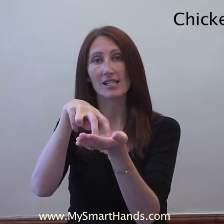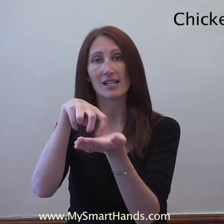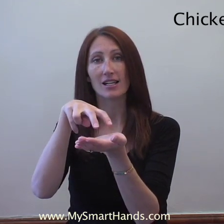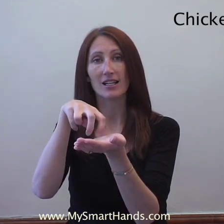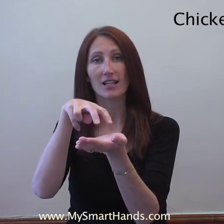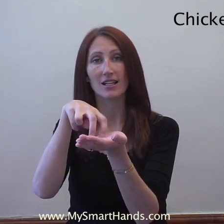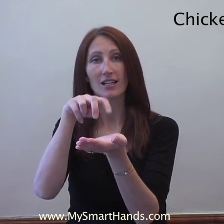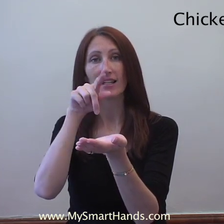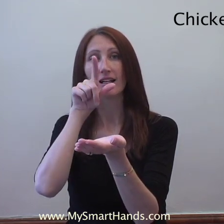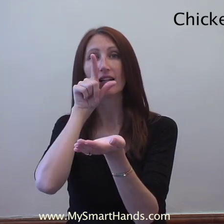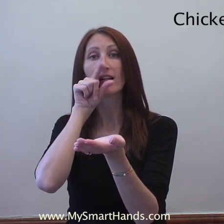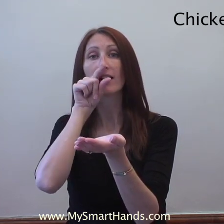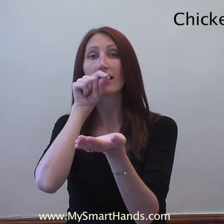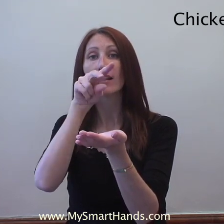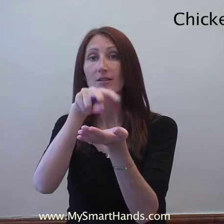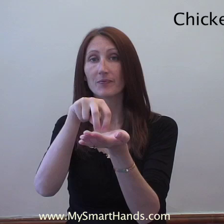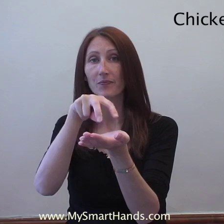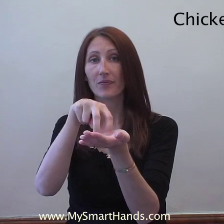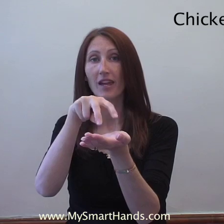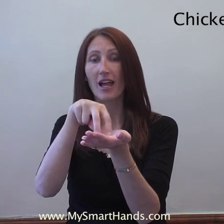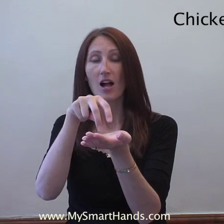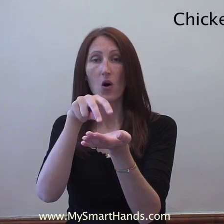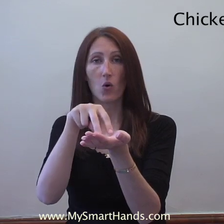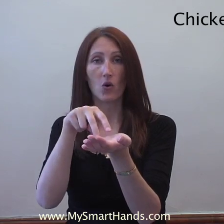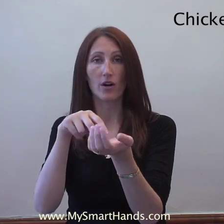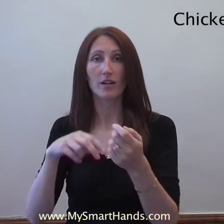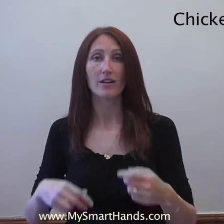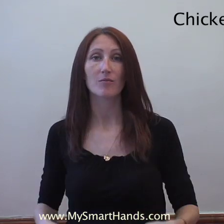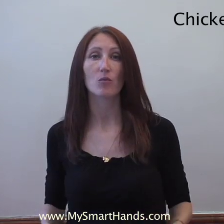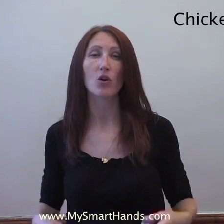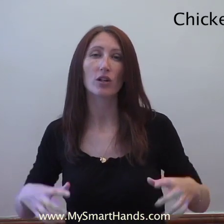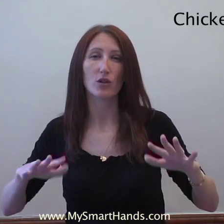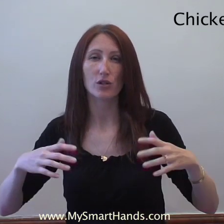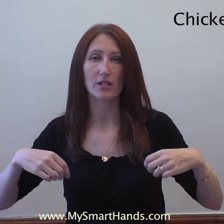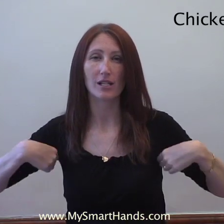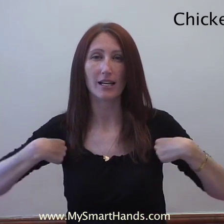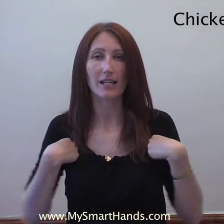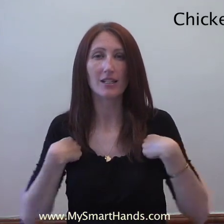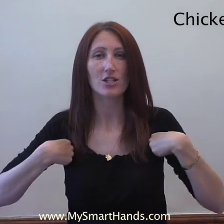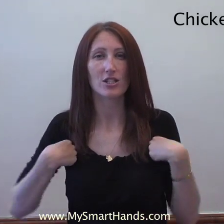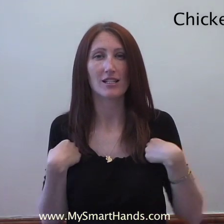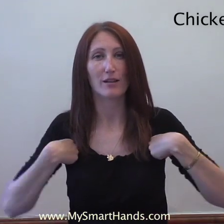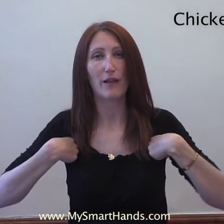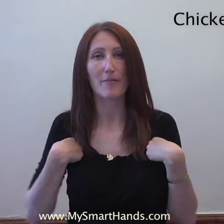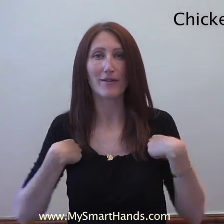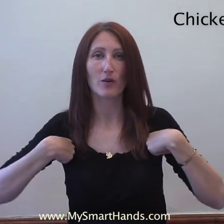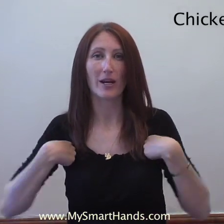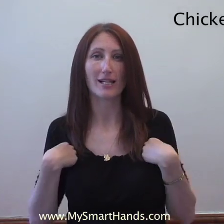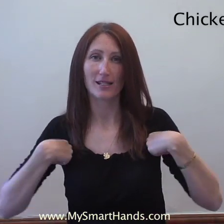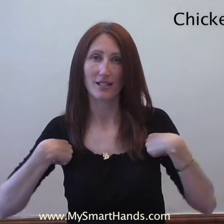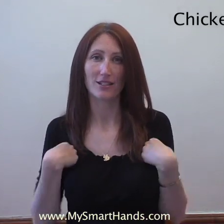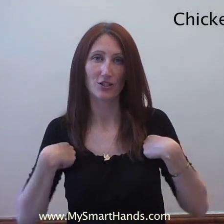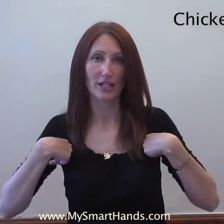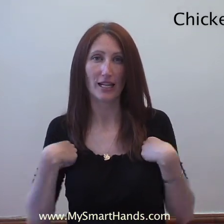or more closer to sign English is the flapping of the wings. Chicken.